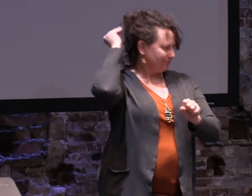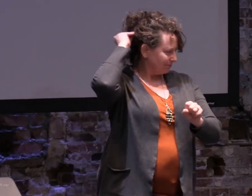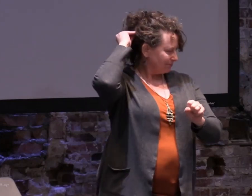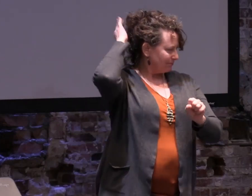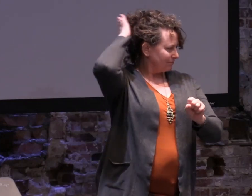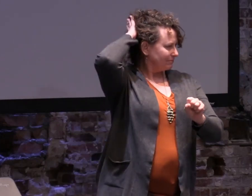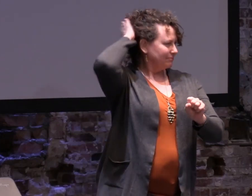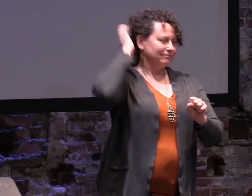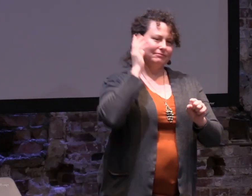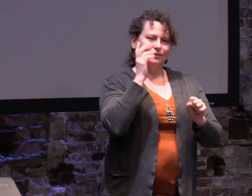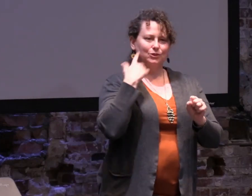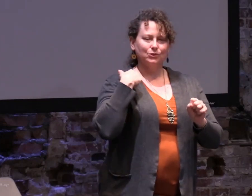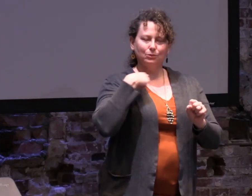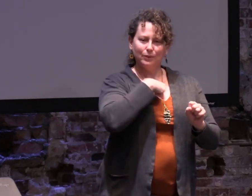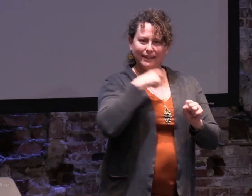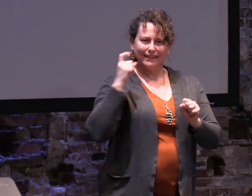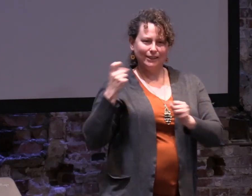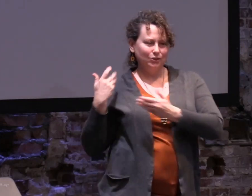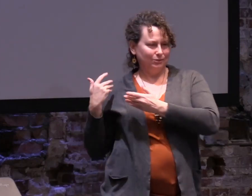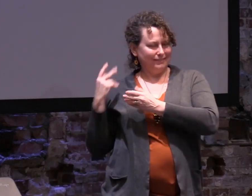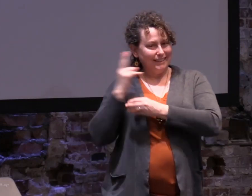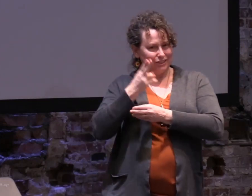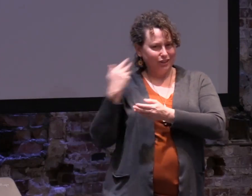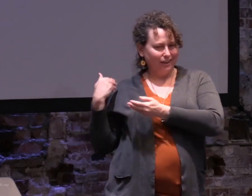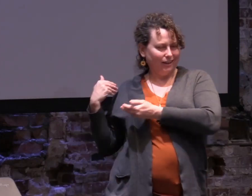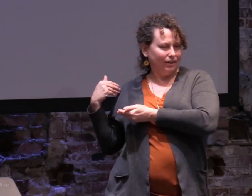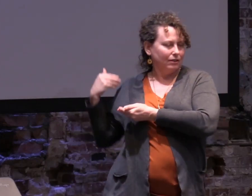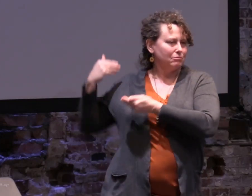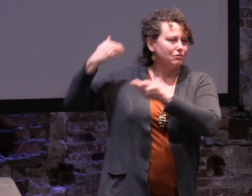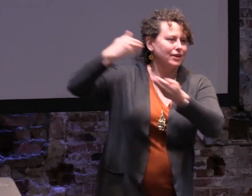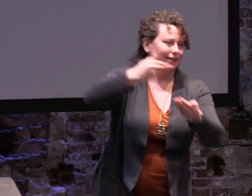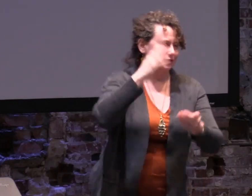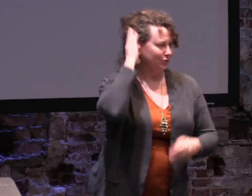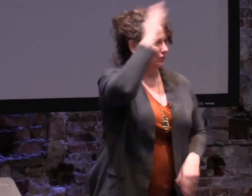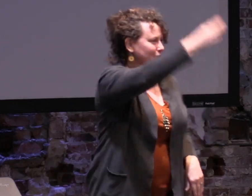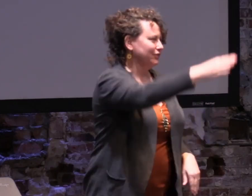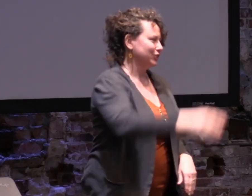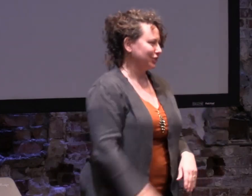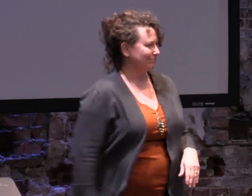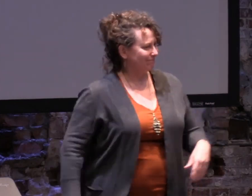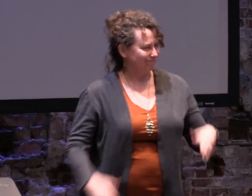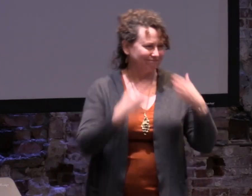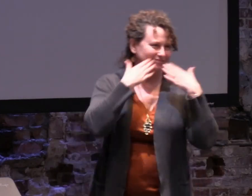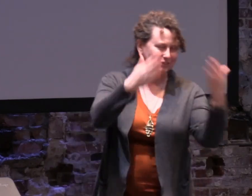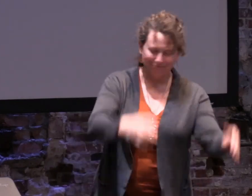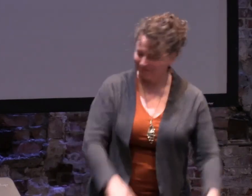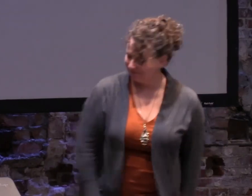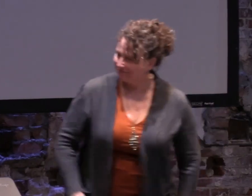work in the way that he honored the legacy of deaf theater and deaf history to maintain that history and sustain it. So thank